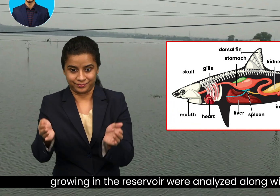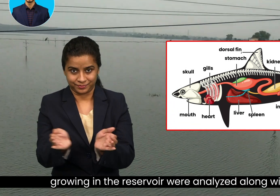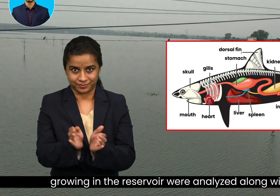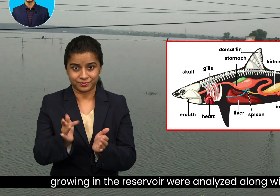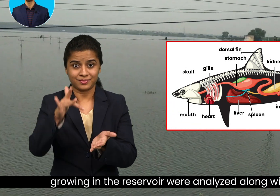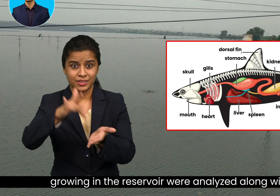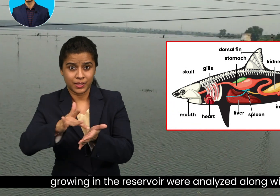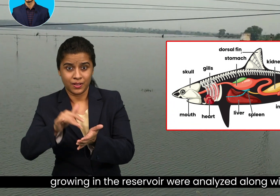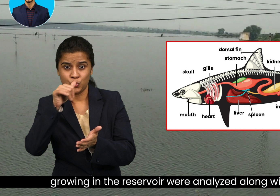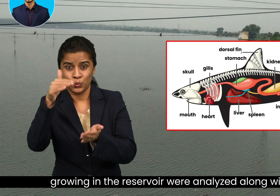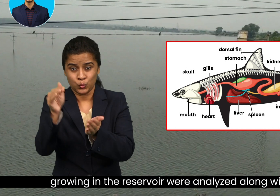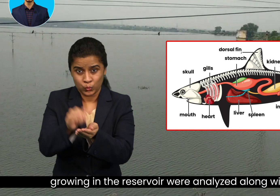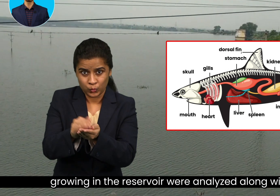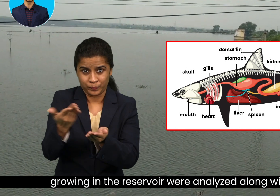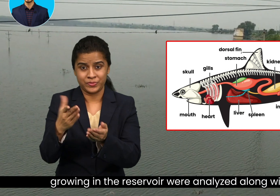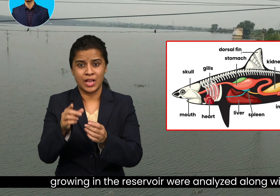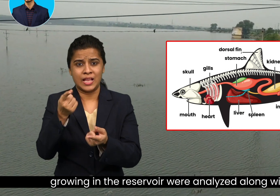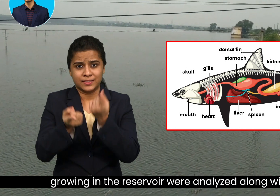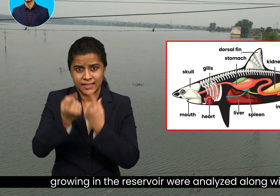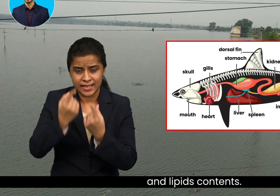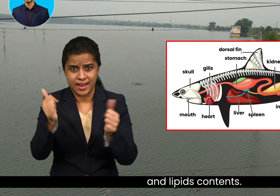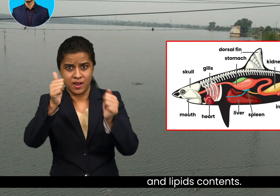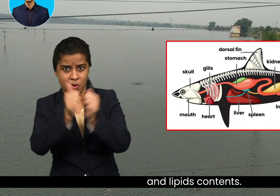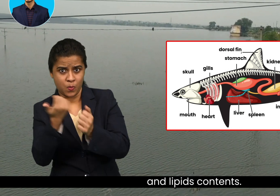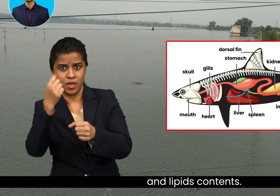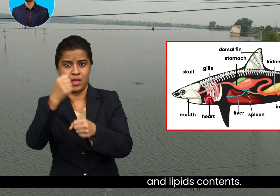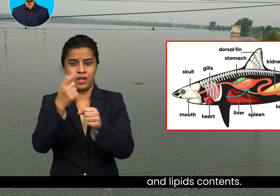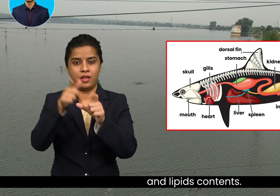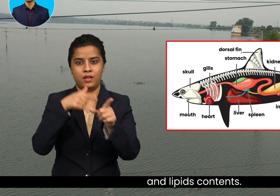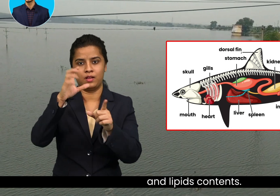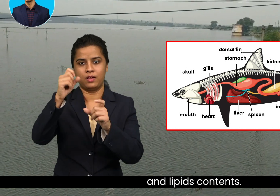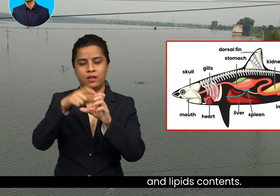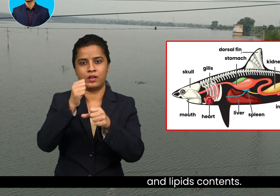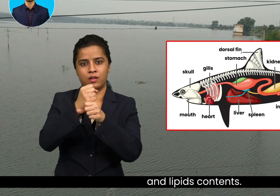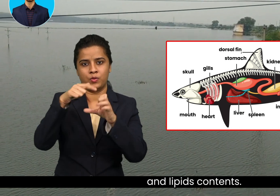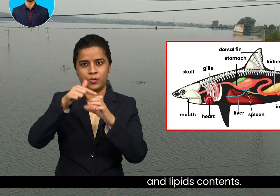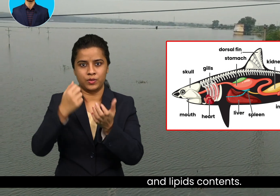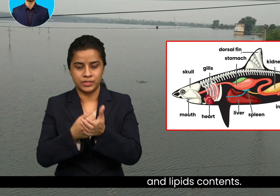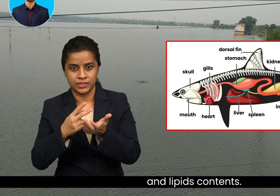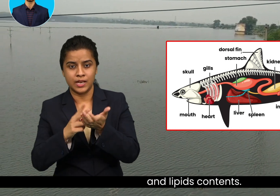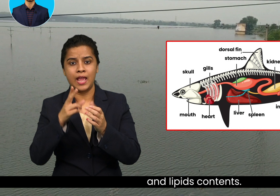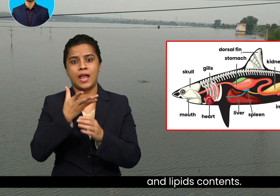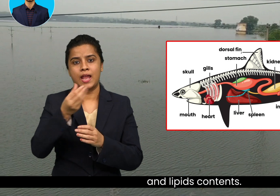reservoir were analyzed along with glycogen and lipids contents.